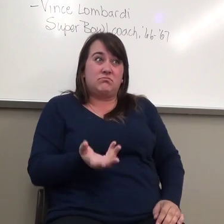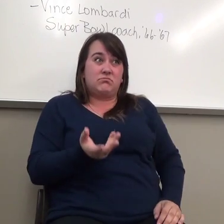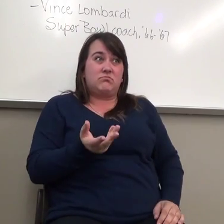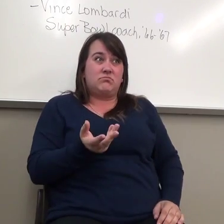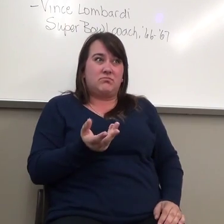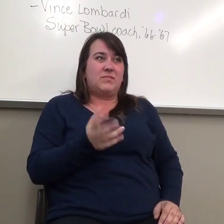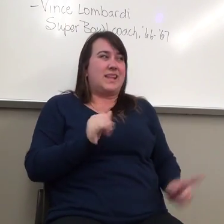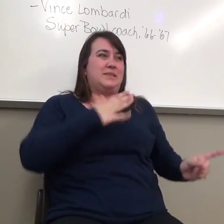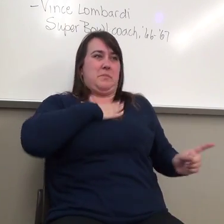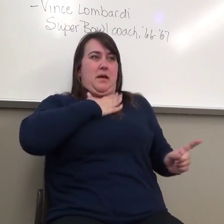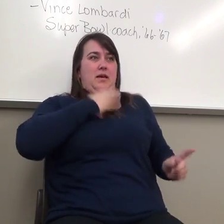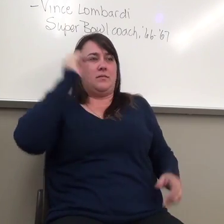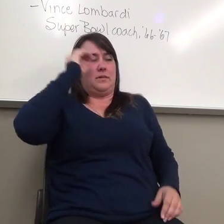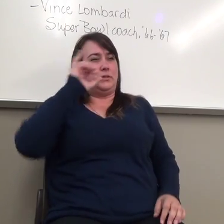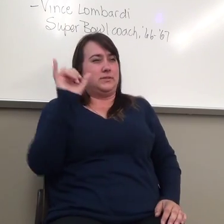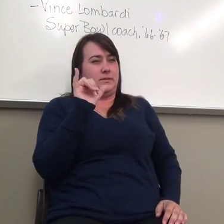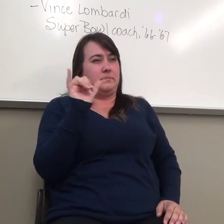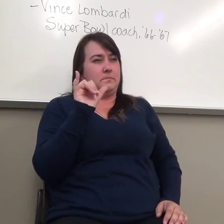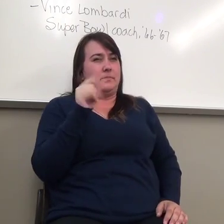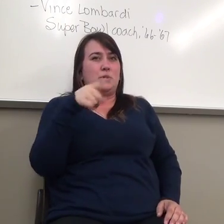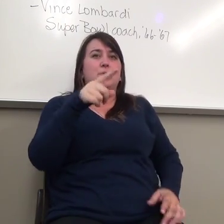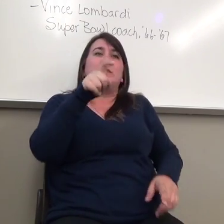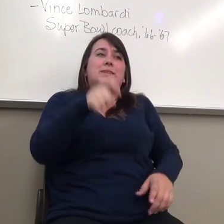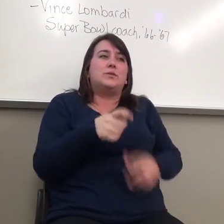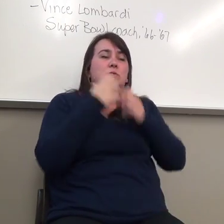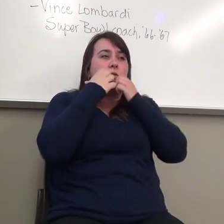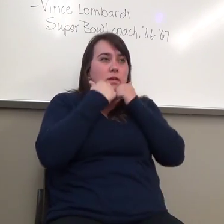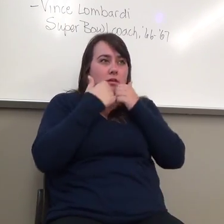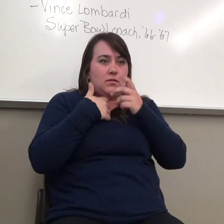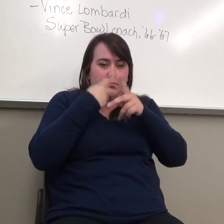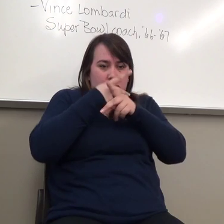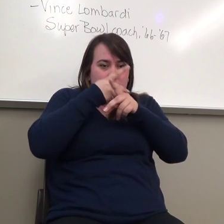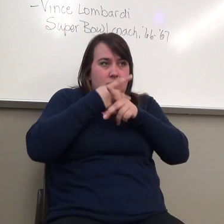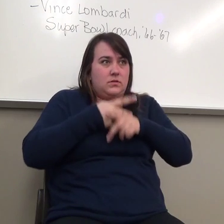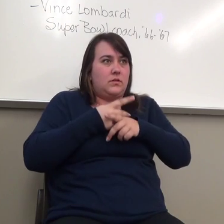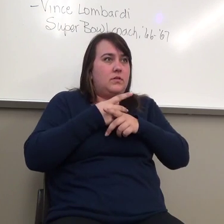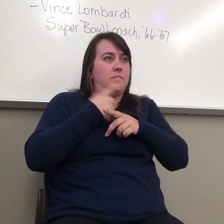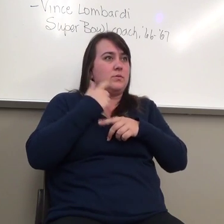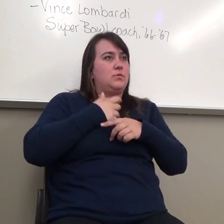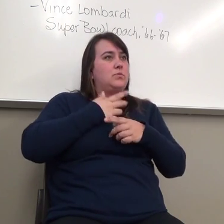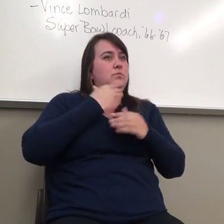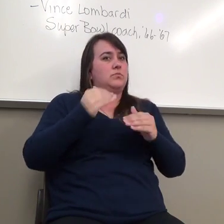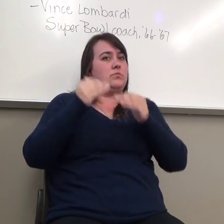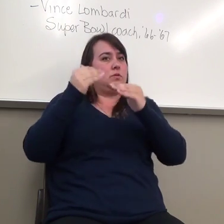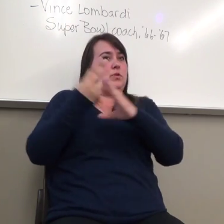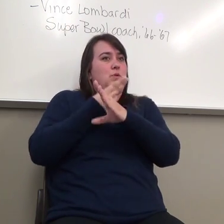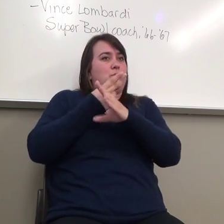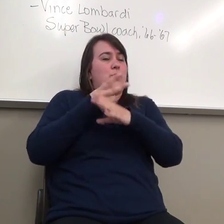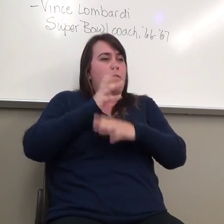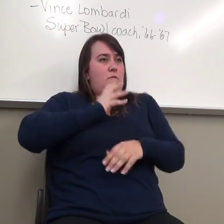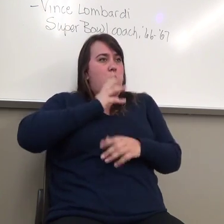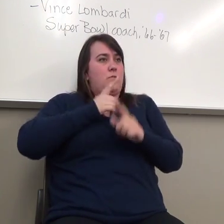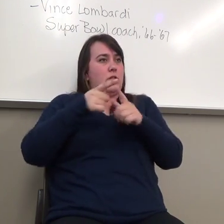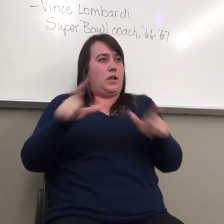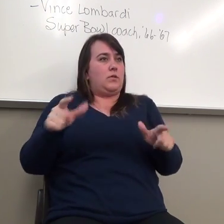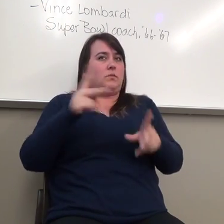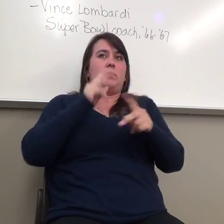to it. You guys need to care in order to be viewed as someone who has gone to college,